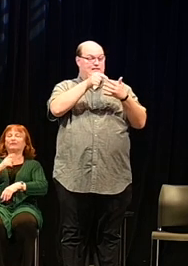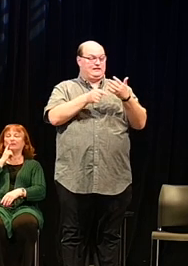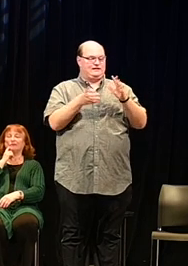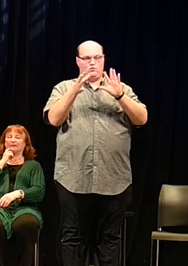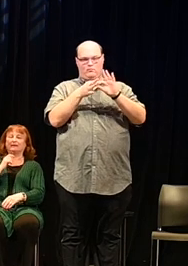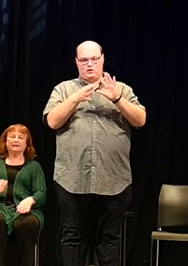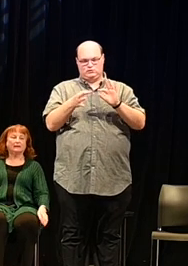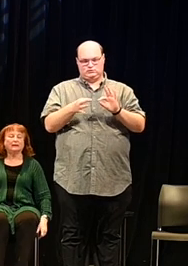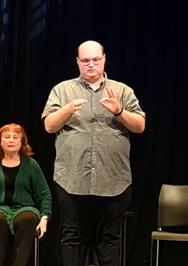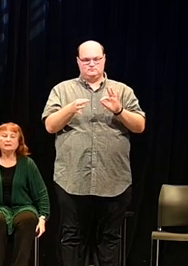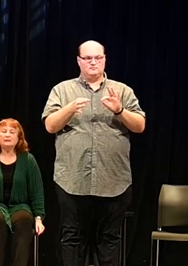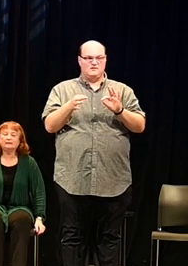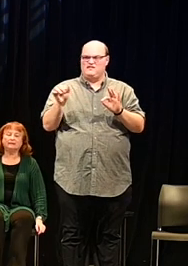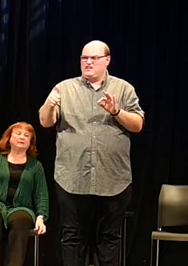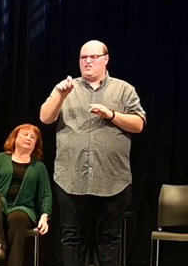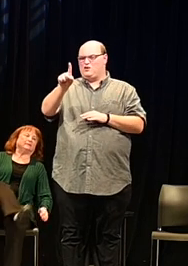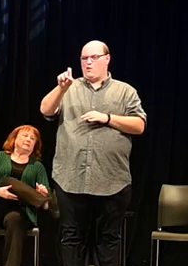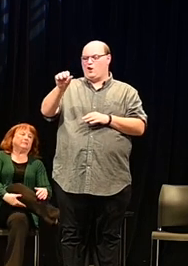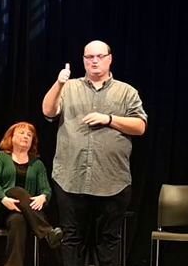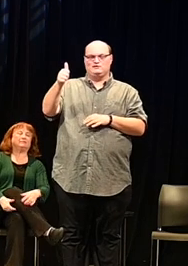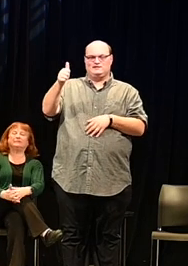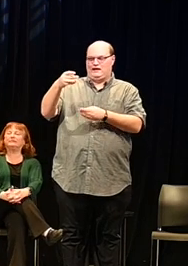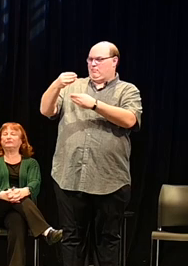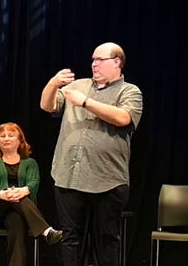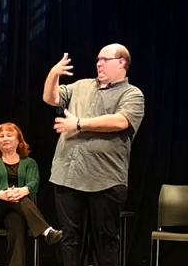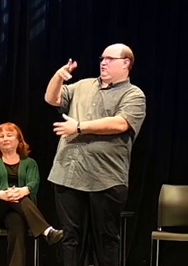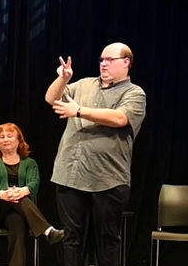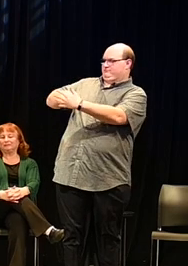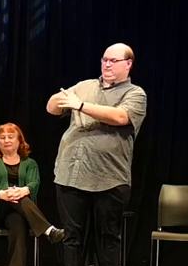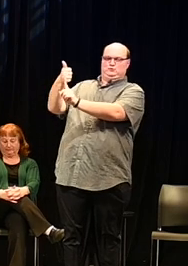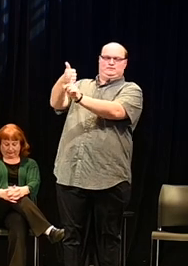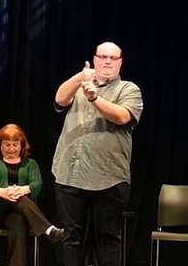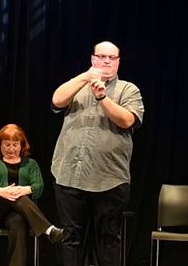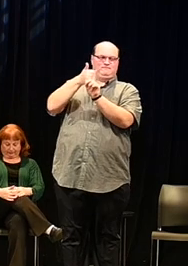to leave the other 110 or so for you to read on your own.